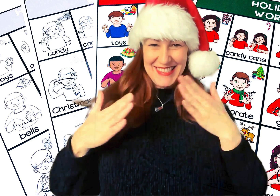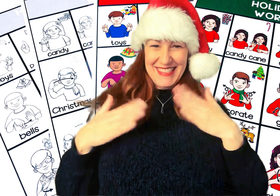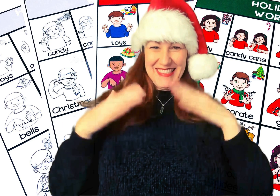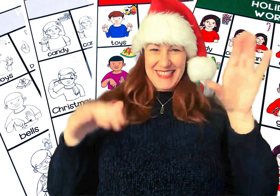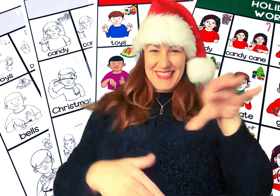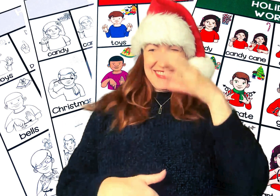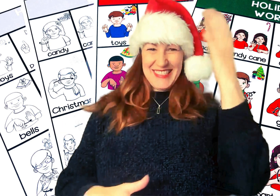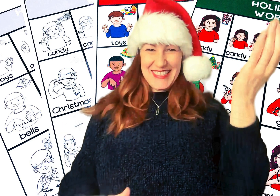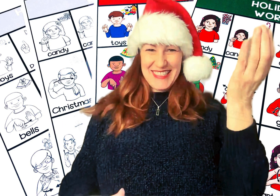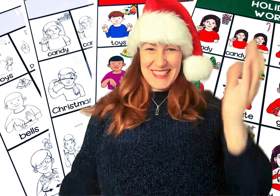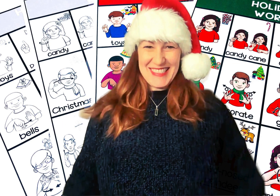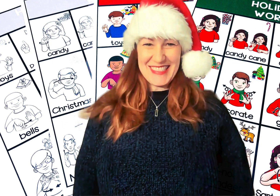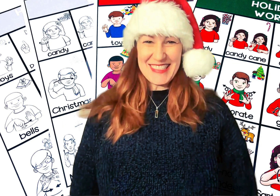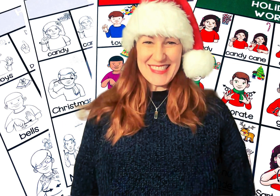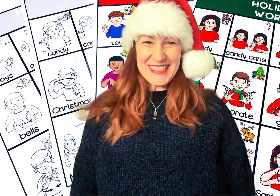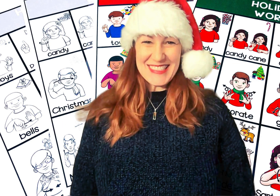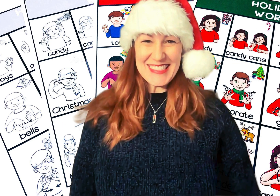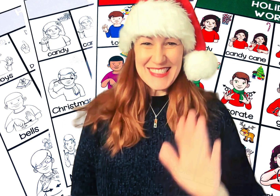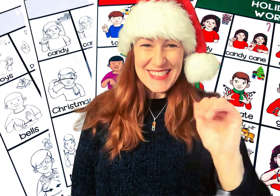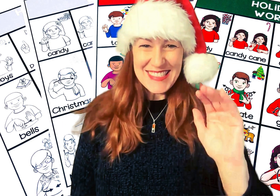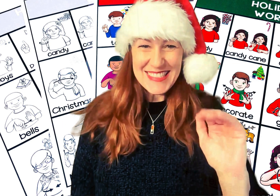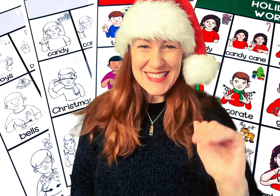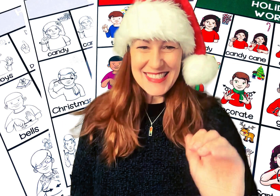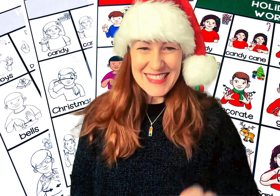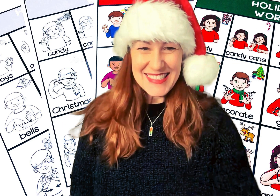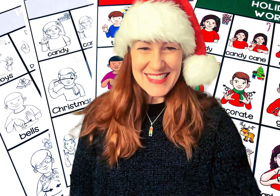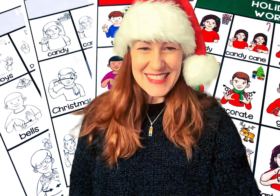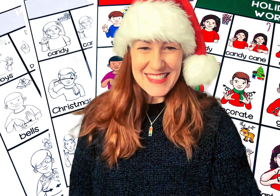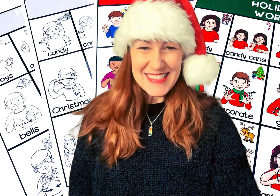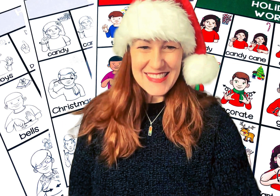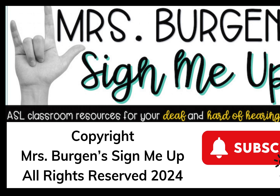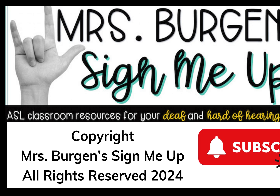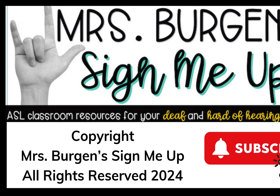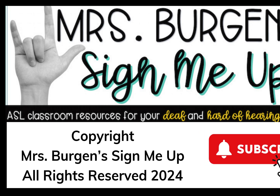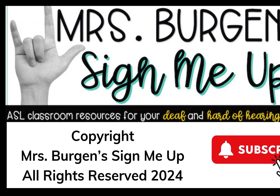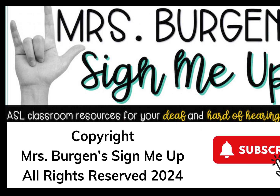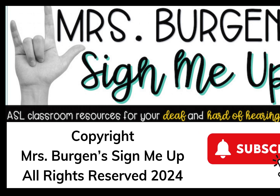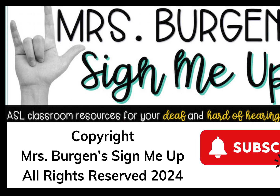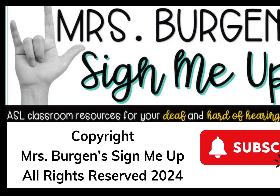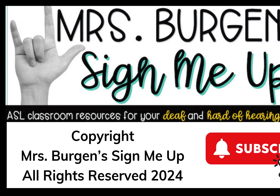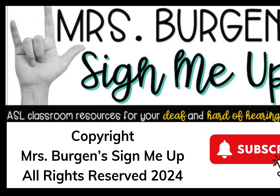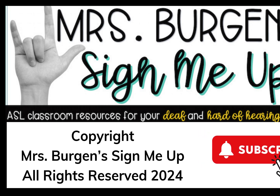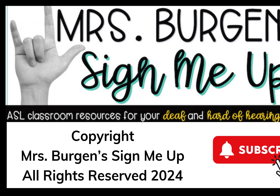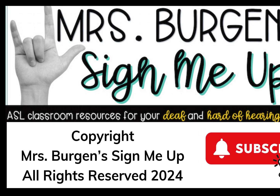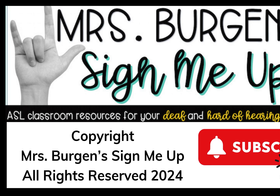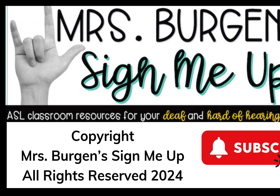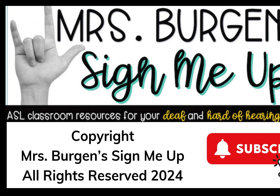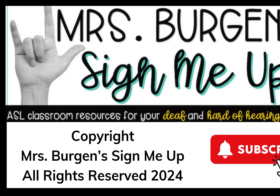Merry Christmas! Bye-bye!